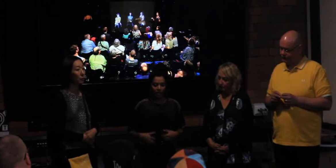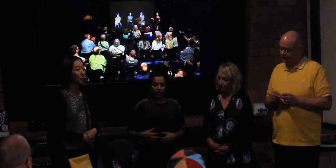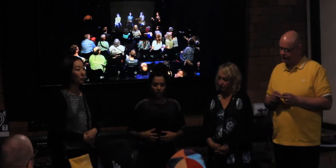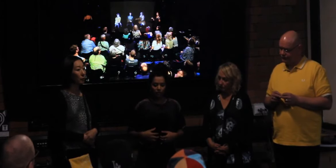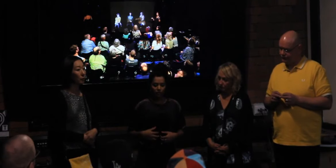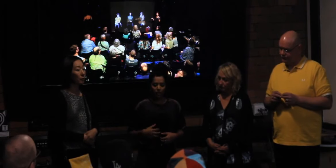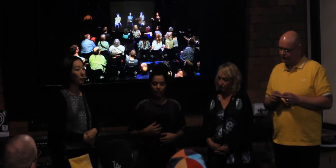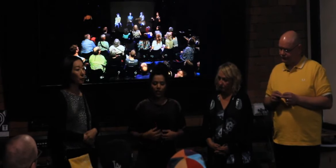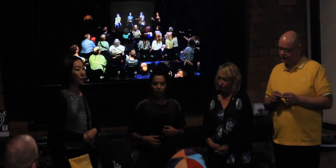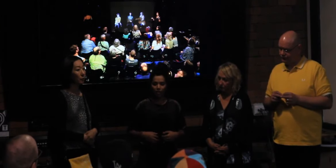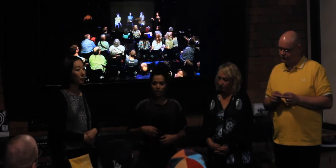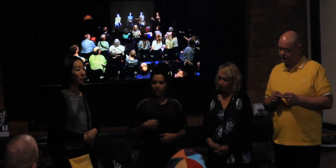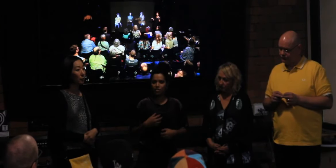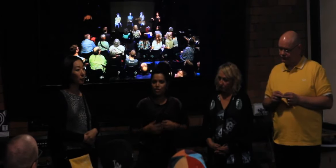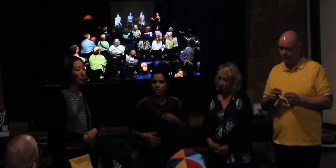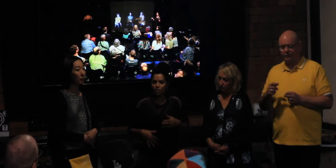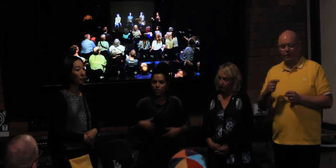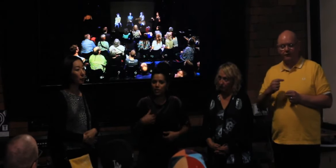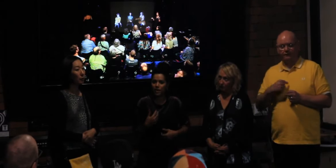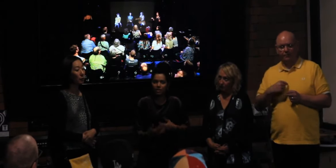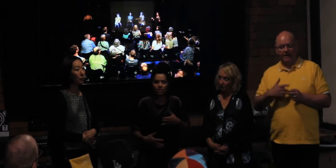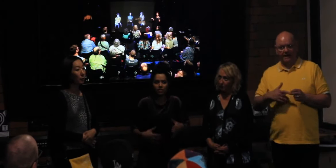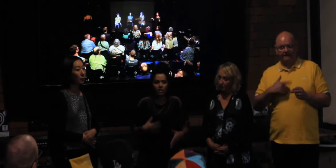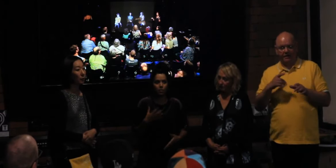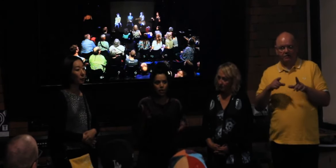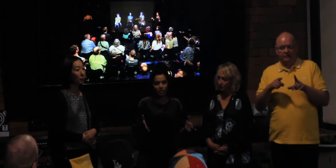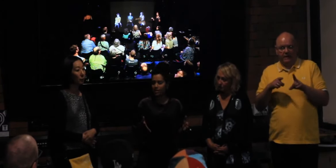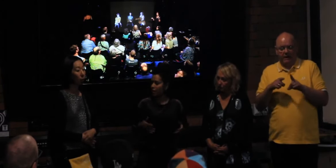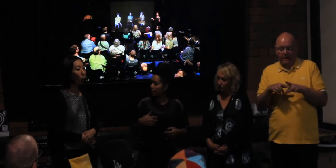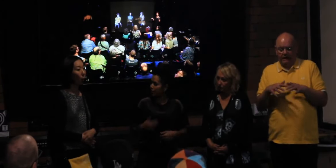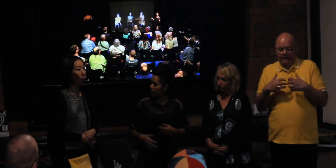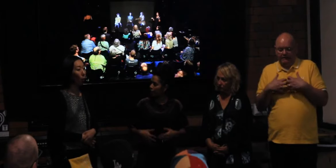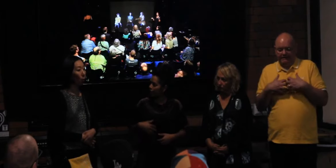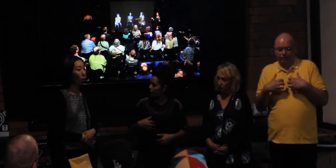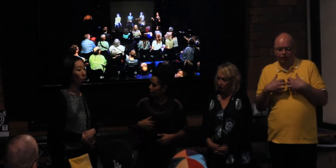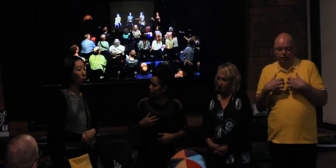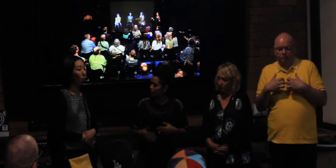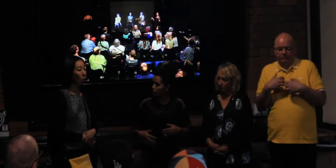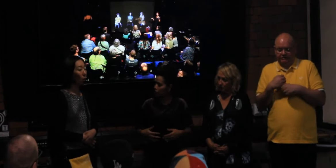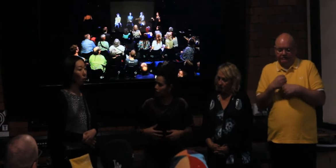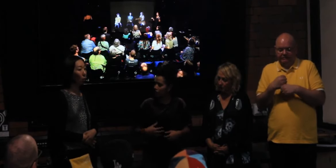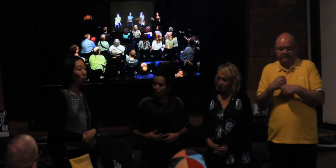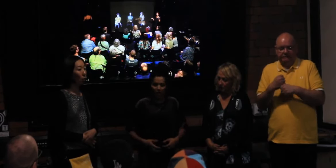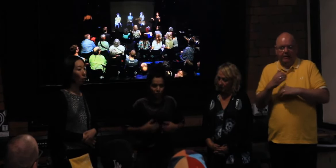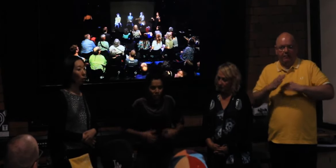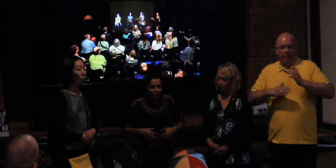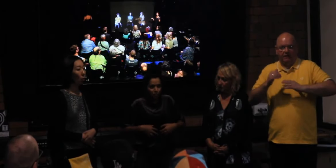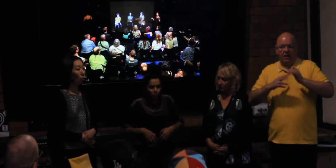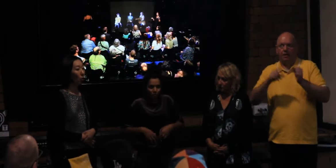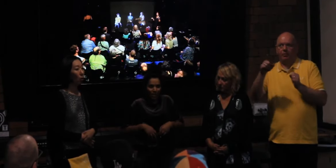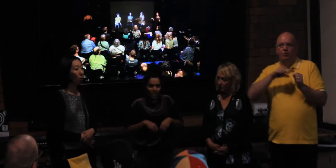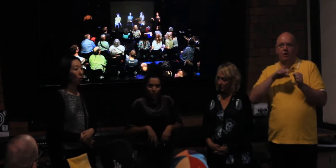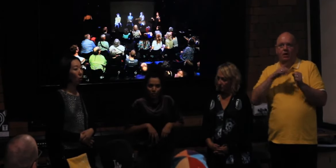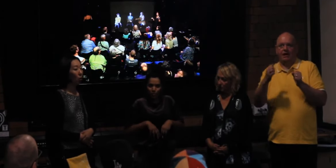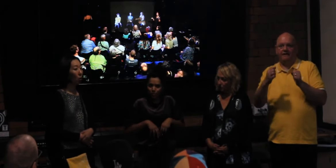the idea of kind of, I felt quite a lot of tension building, I suppose, in the segment that we saw, and which really